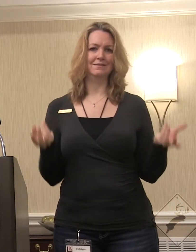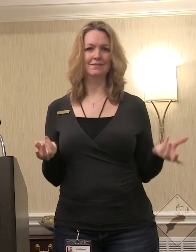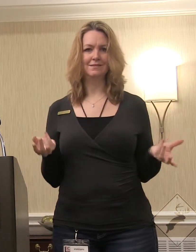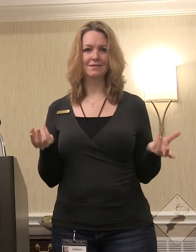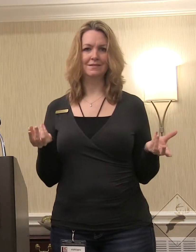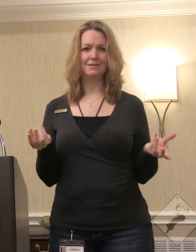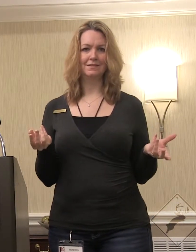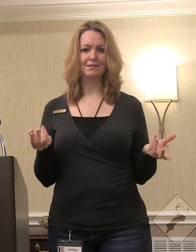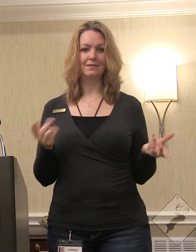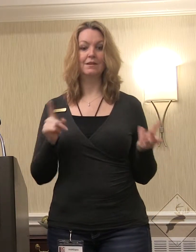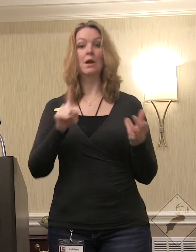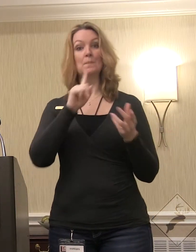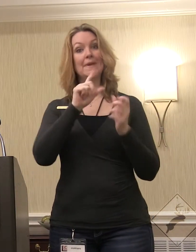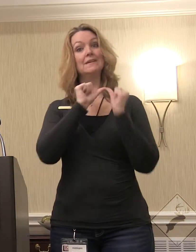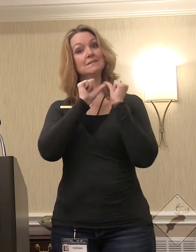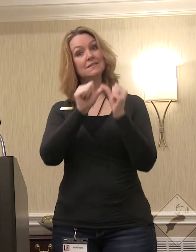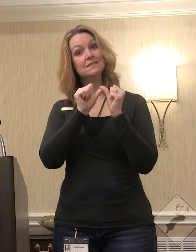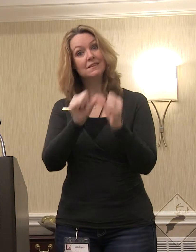Be consistent.